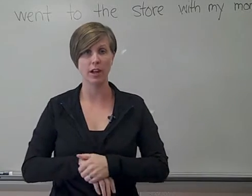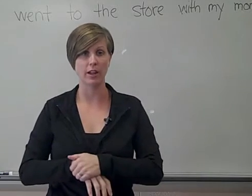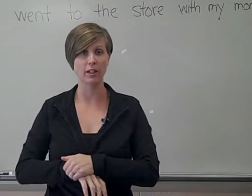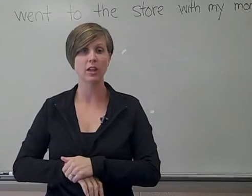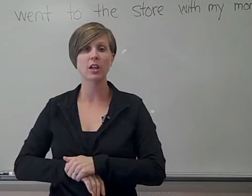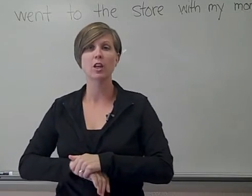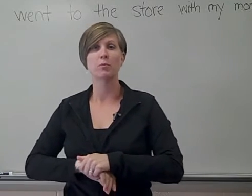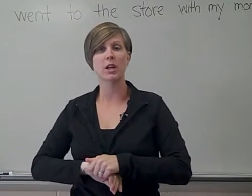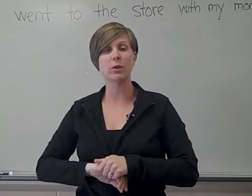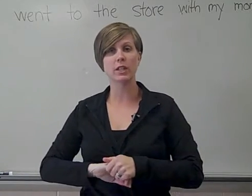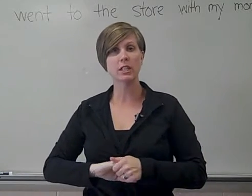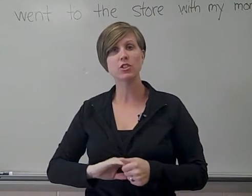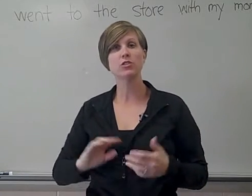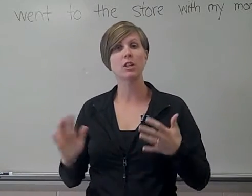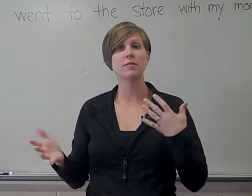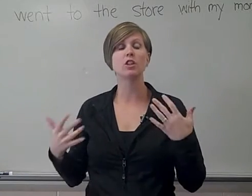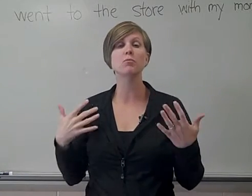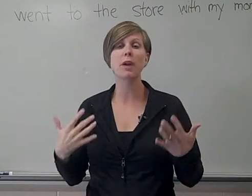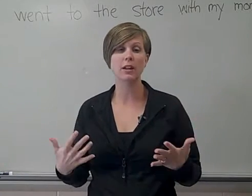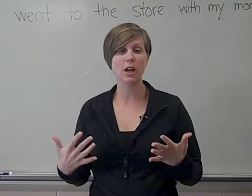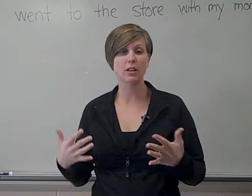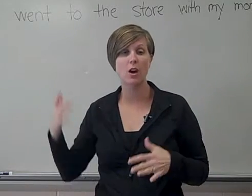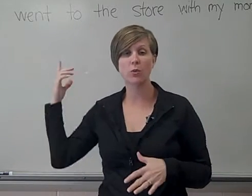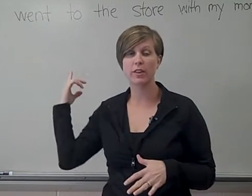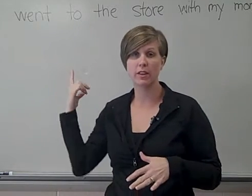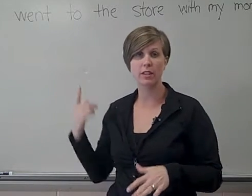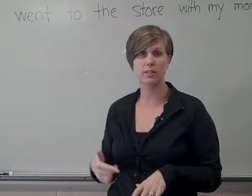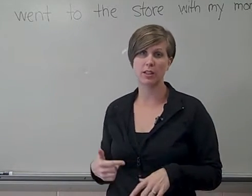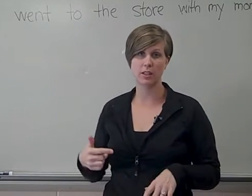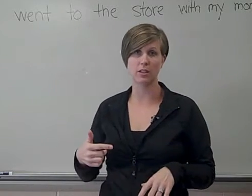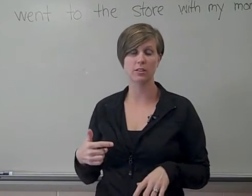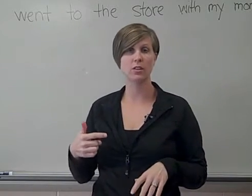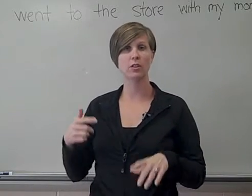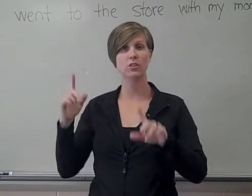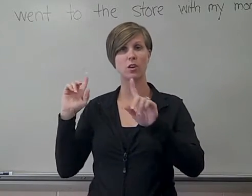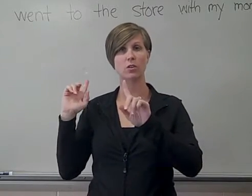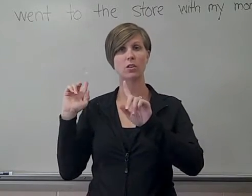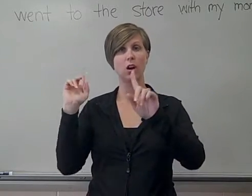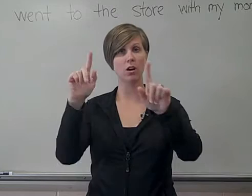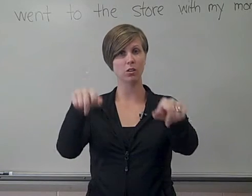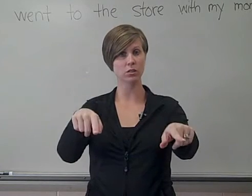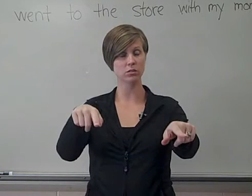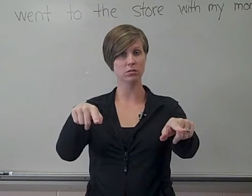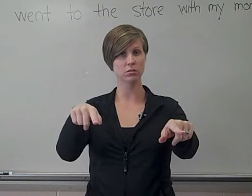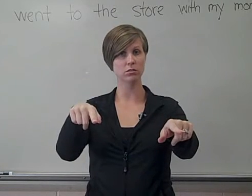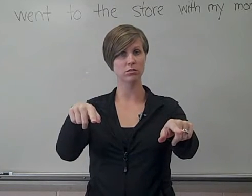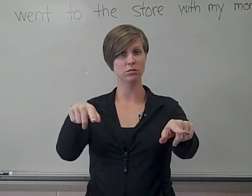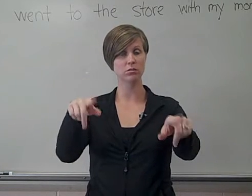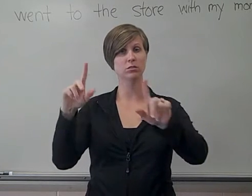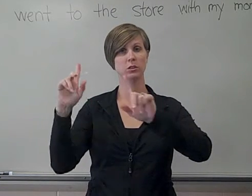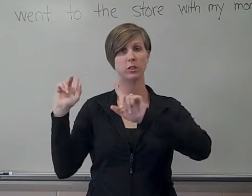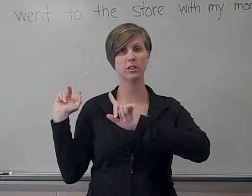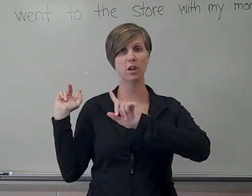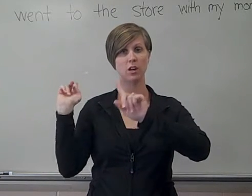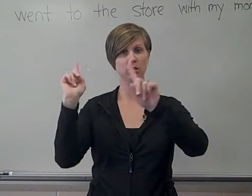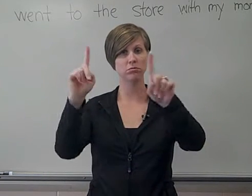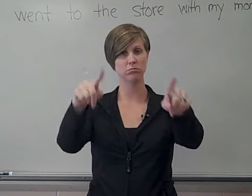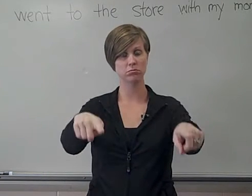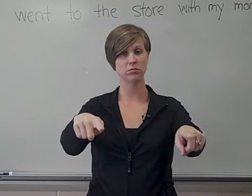sign, but I want to teach you some that you may not know within this sentence. So go, the word go,